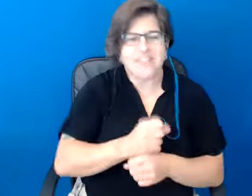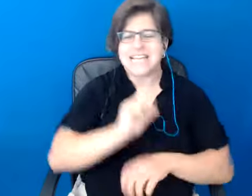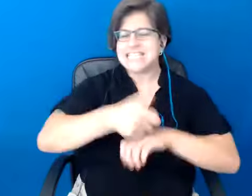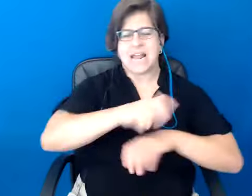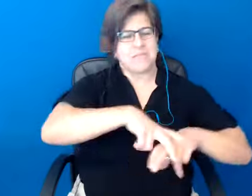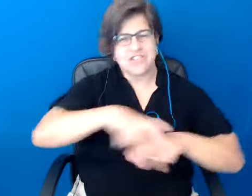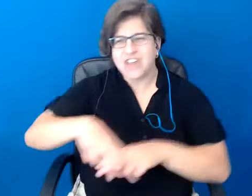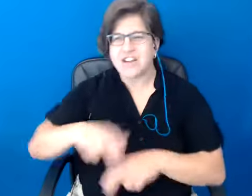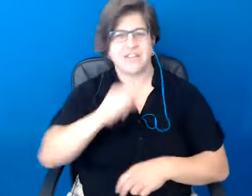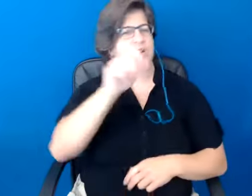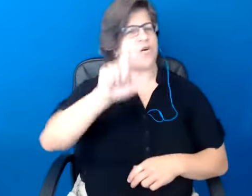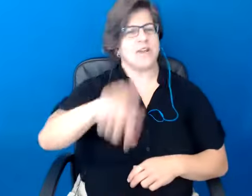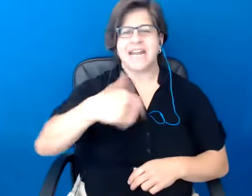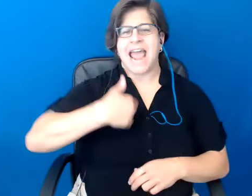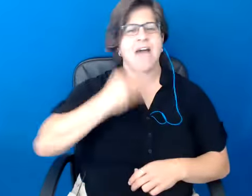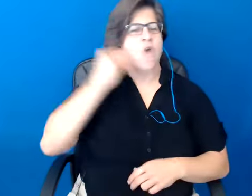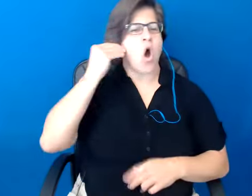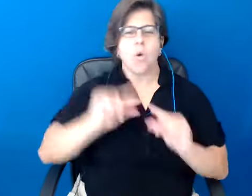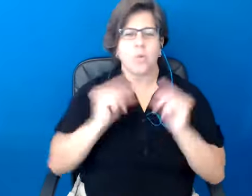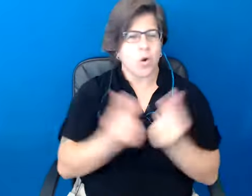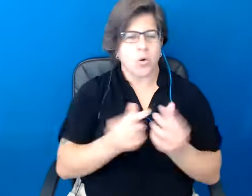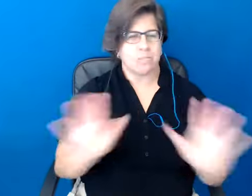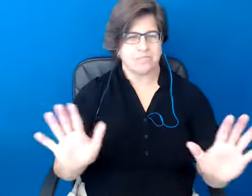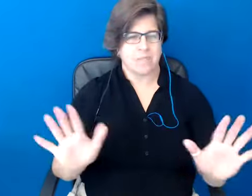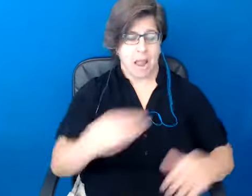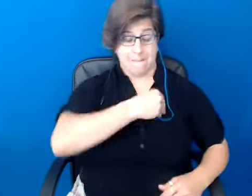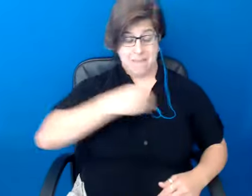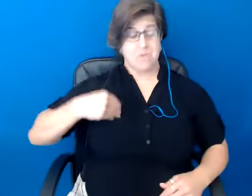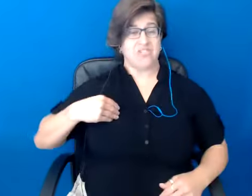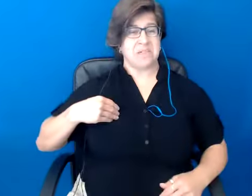work the steps. I don't have to make the coffee, set up the chairs.